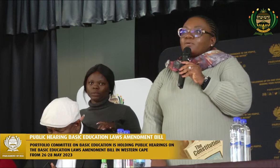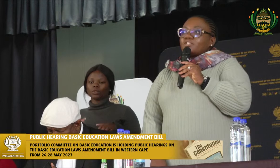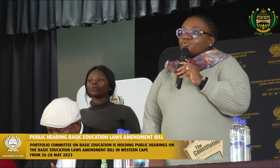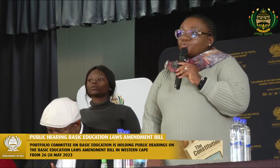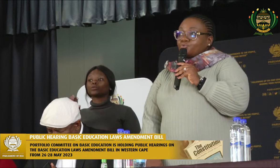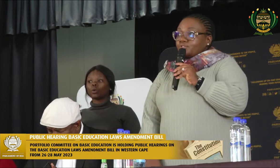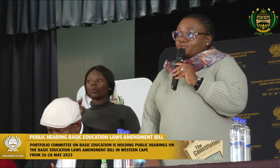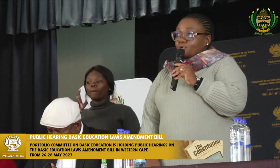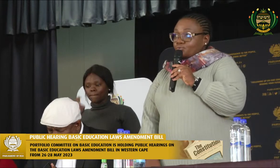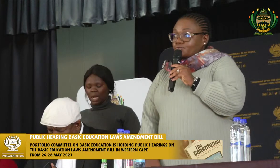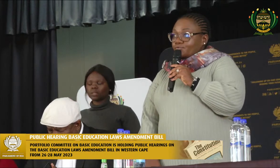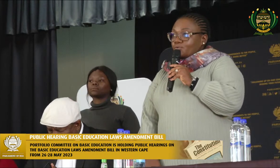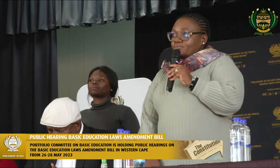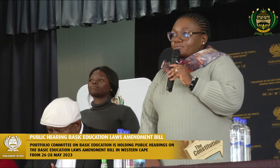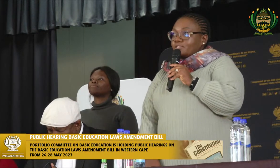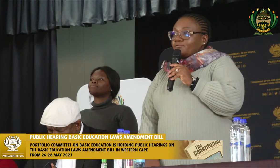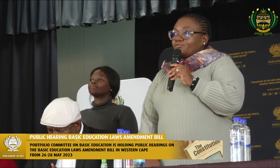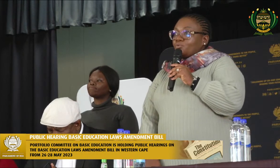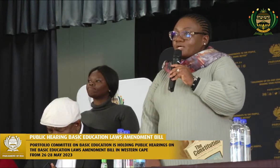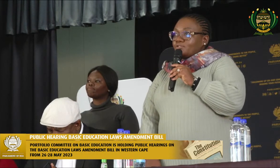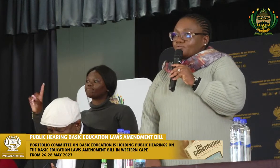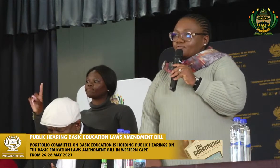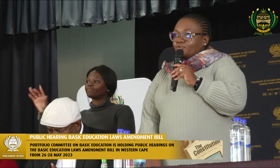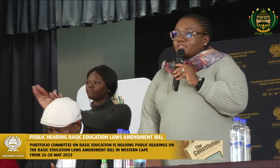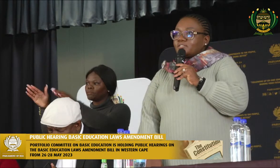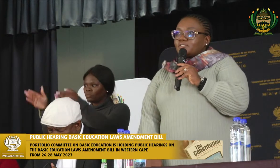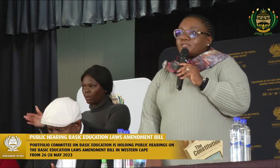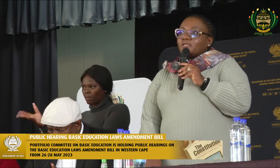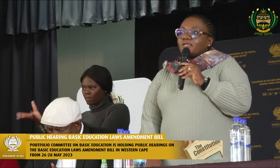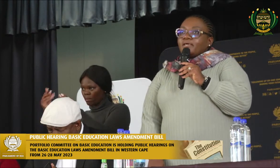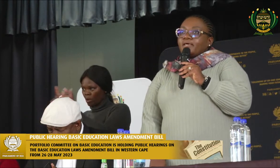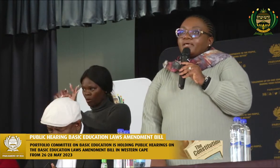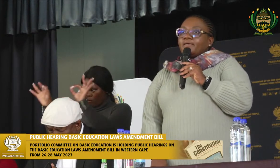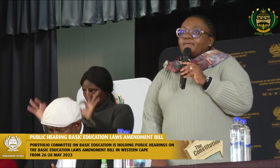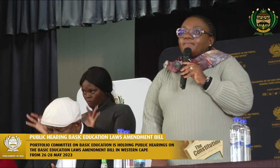So you must use those forms if you want your voice